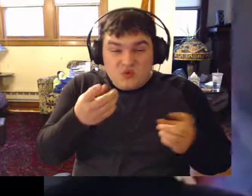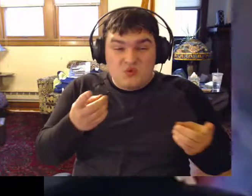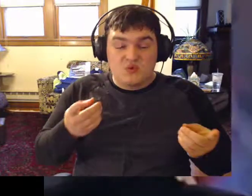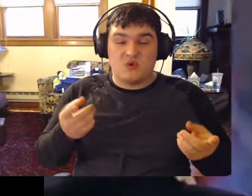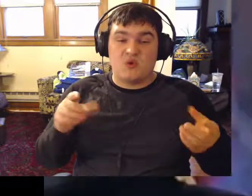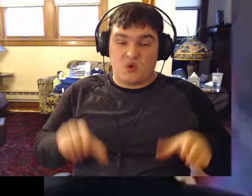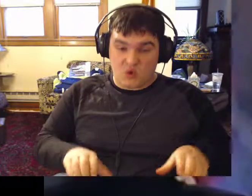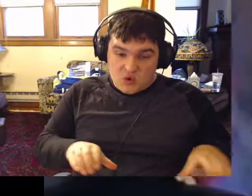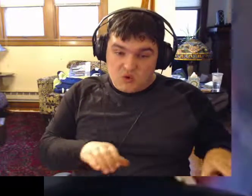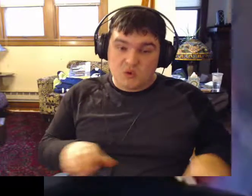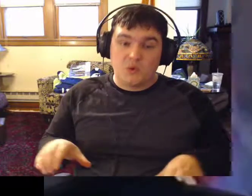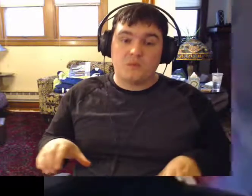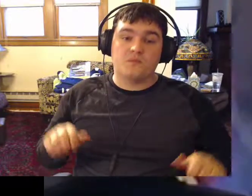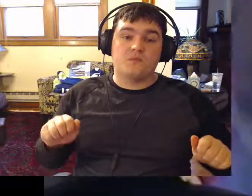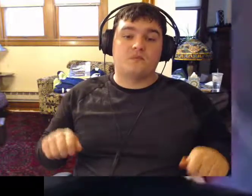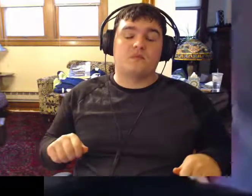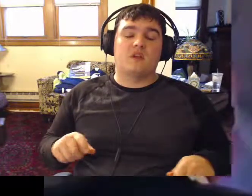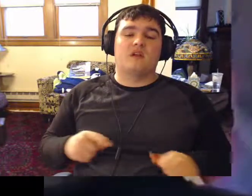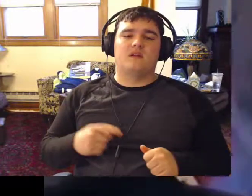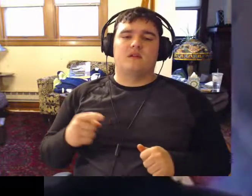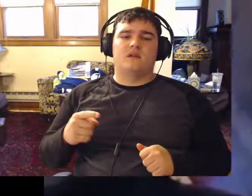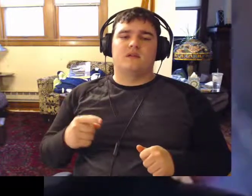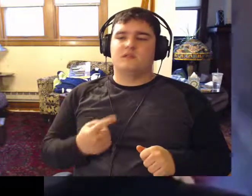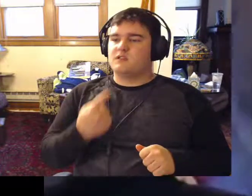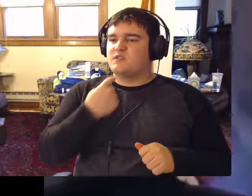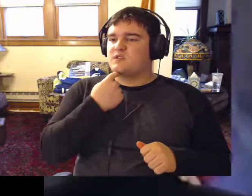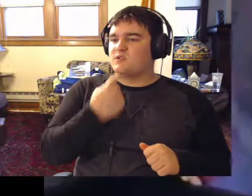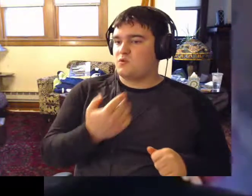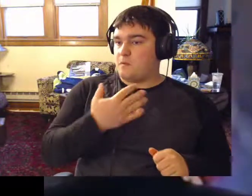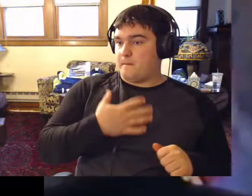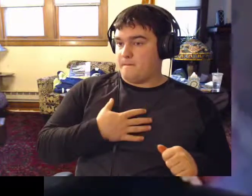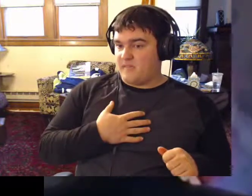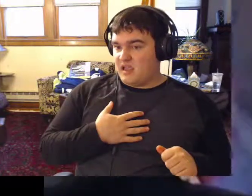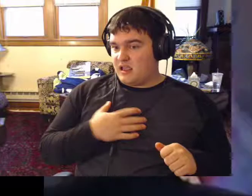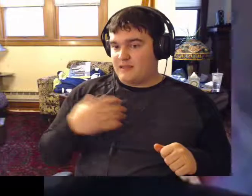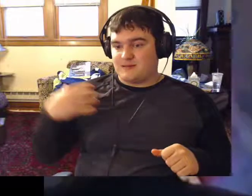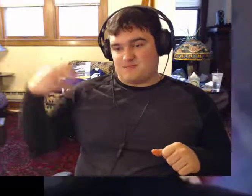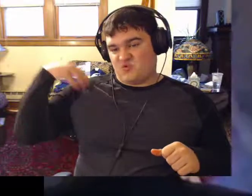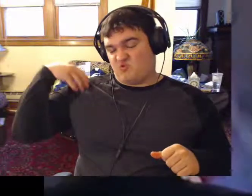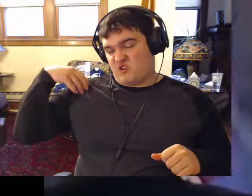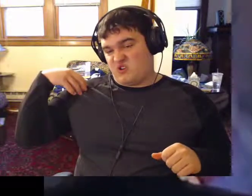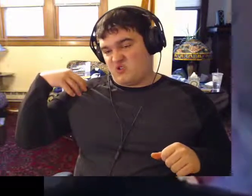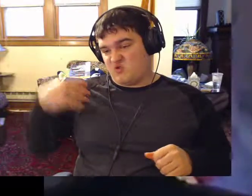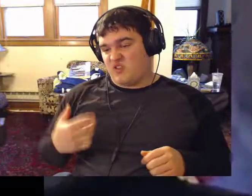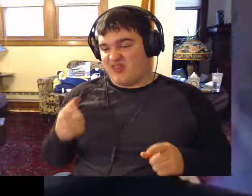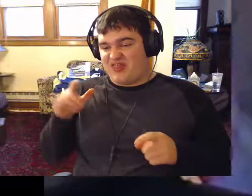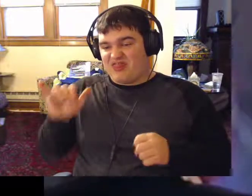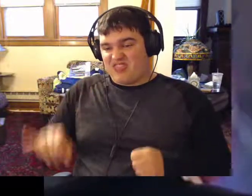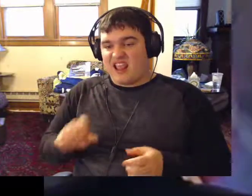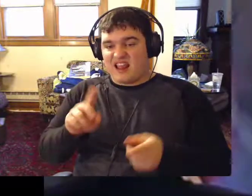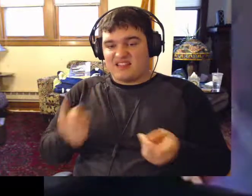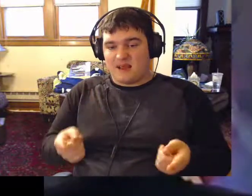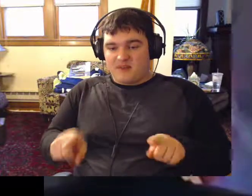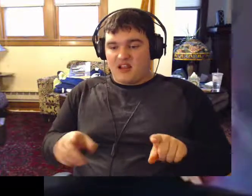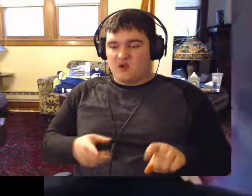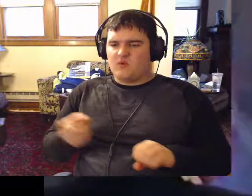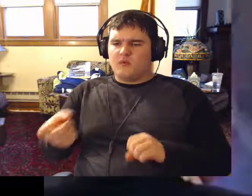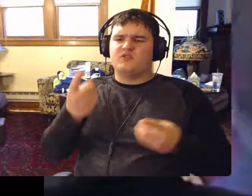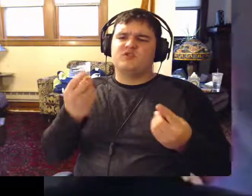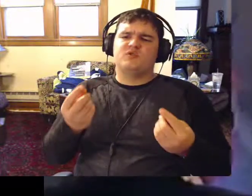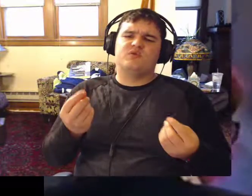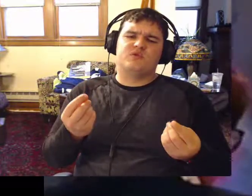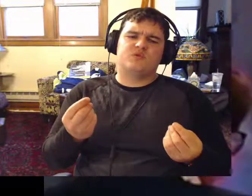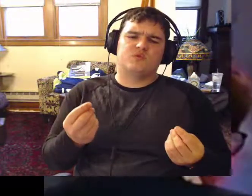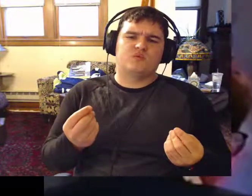do then to cue me as the administrator that that's happening? What would you do if you saw those types of behavior in your